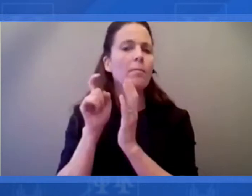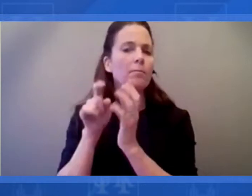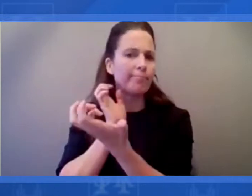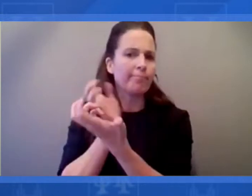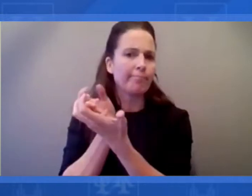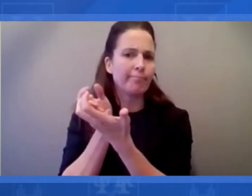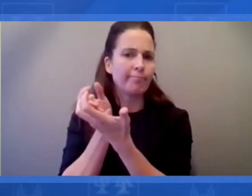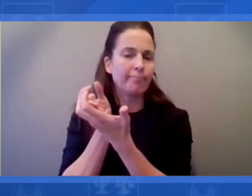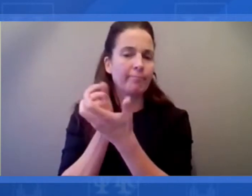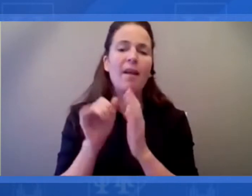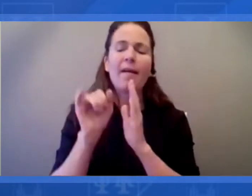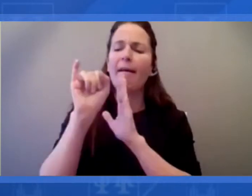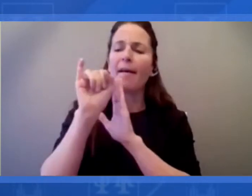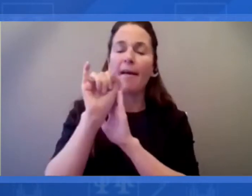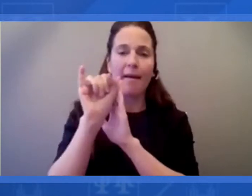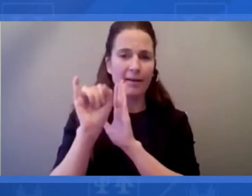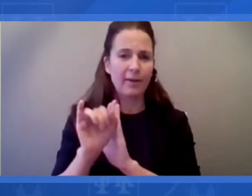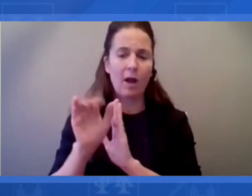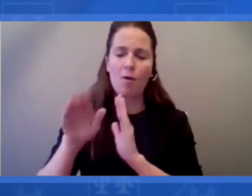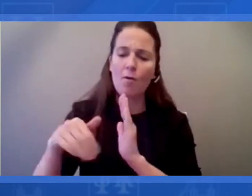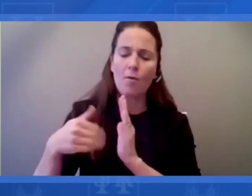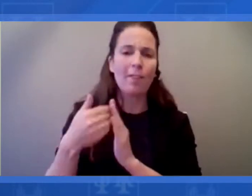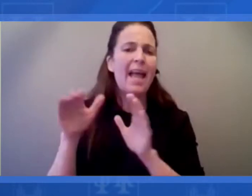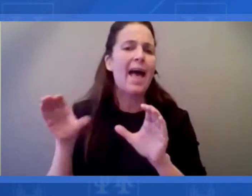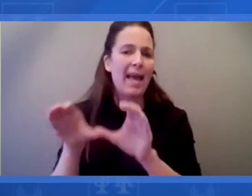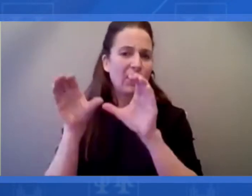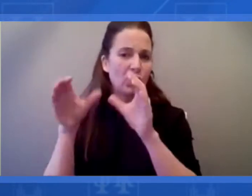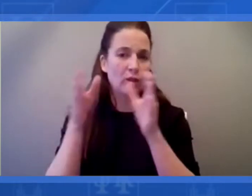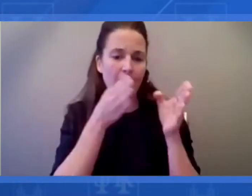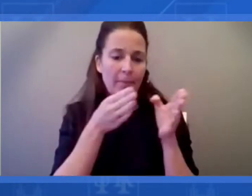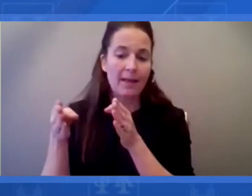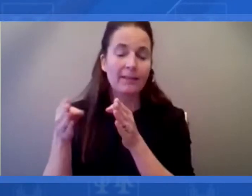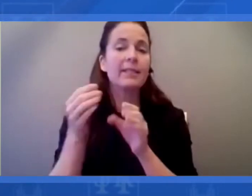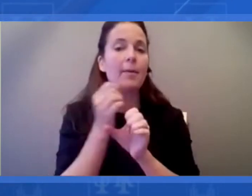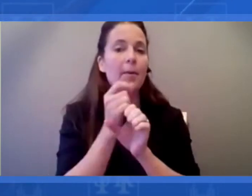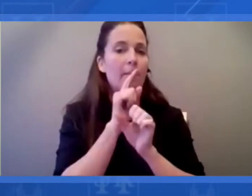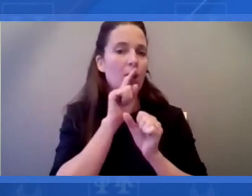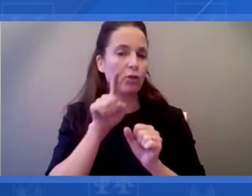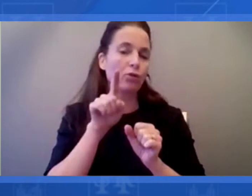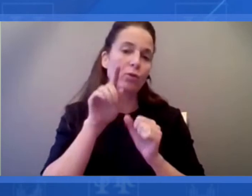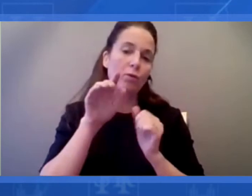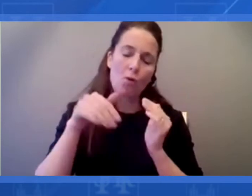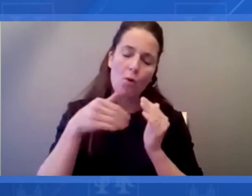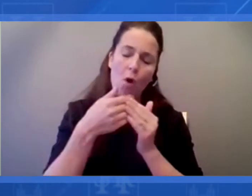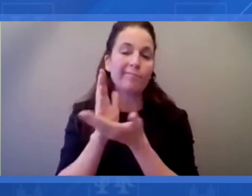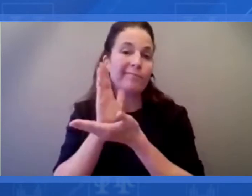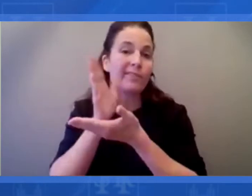and an identified action plan to ensure accessible bus stops and shelters.